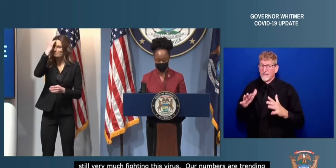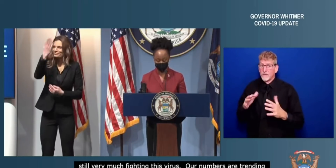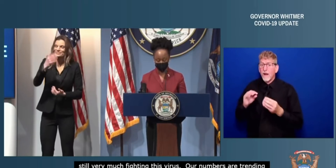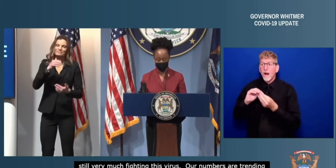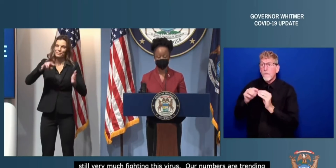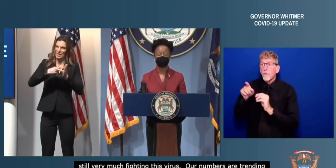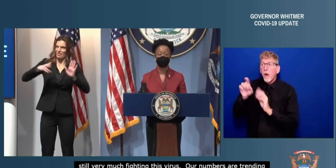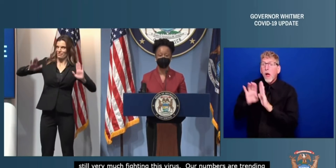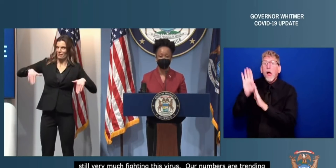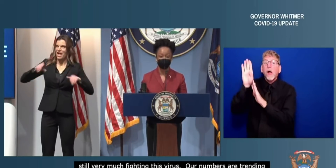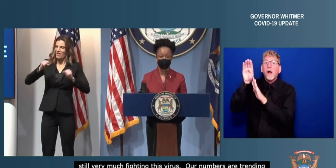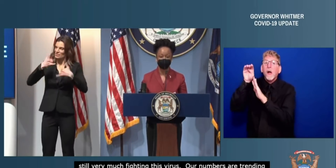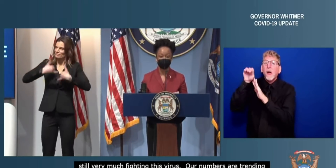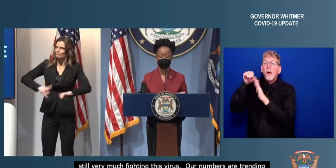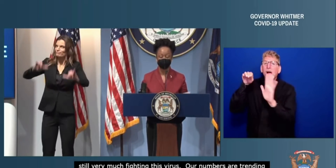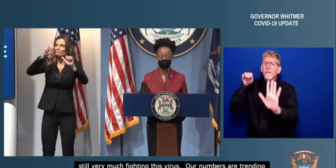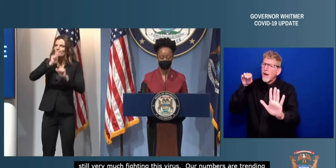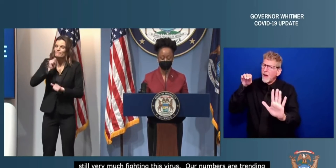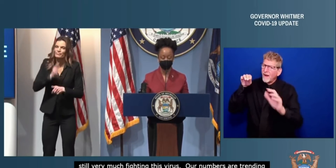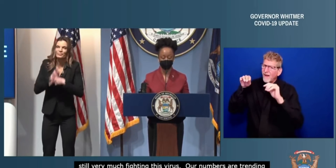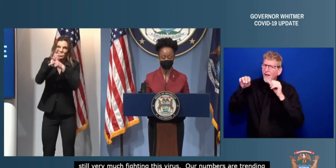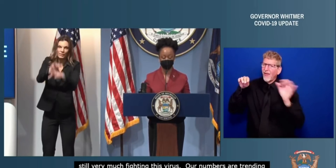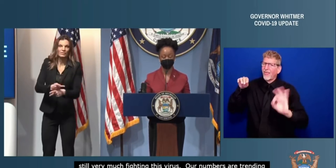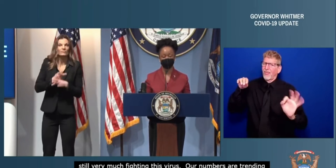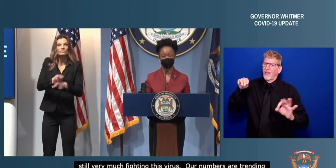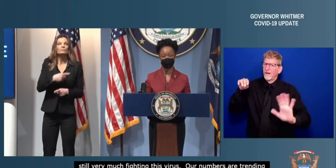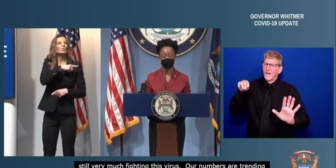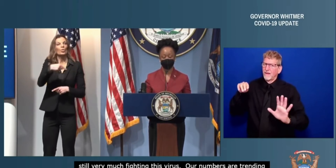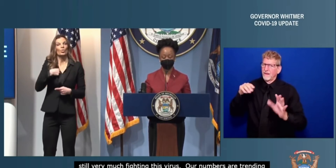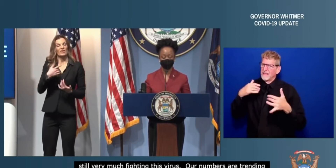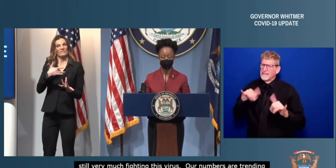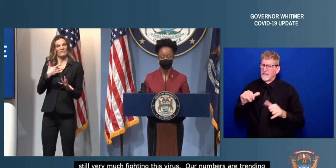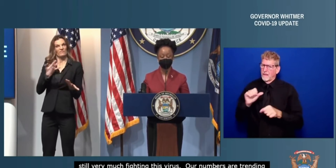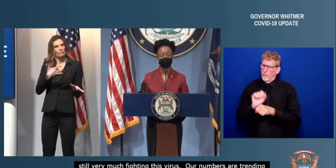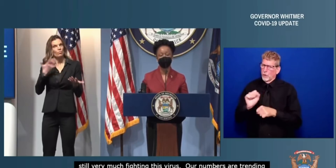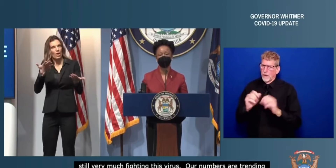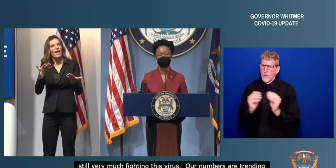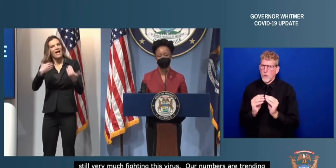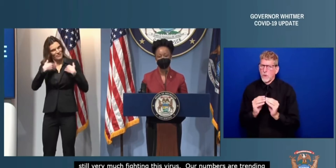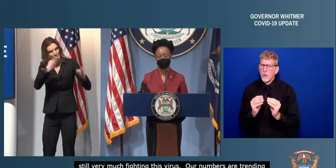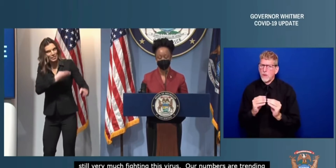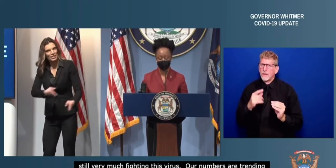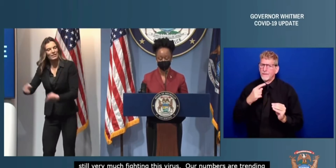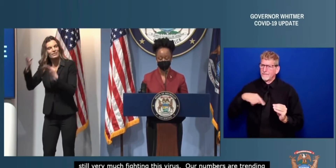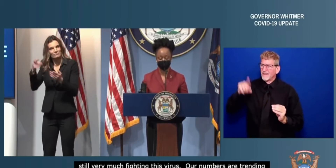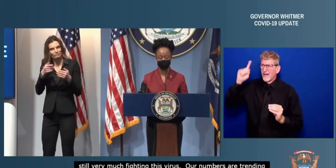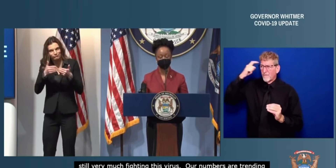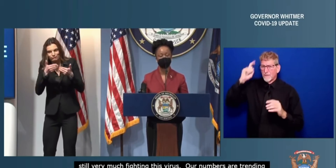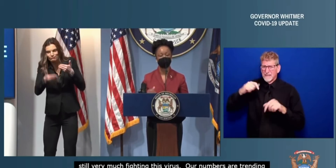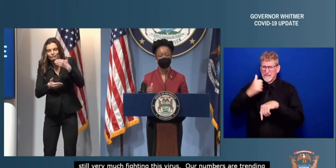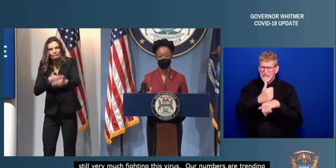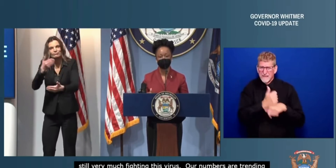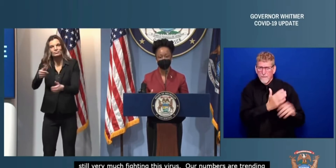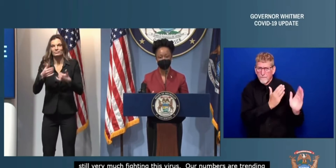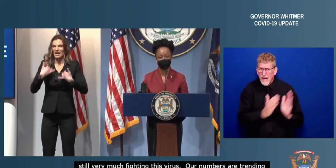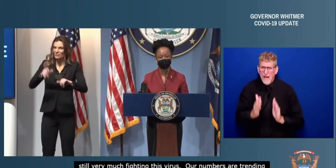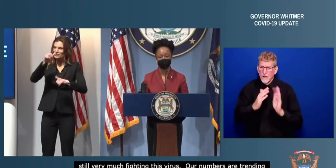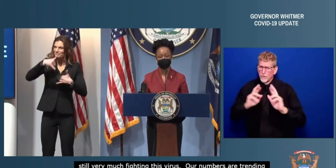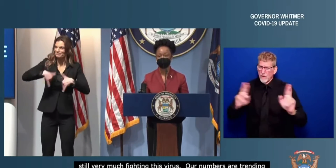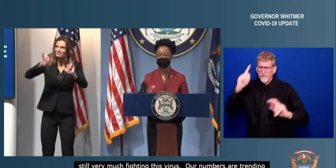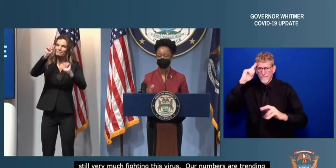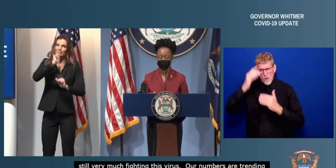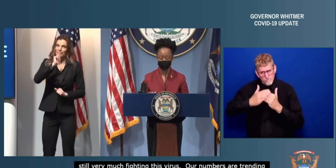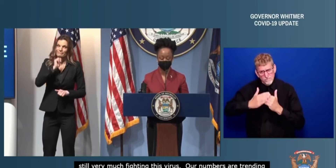done. But there's a plan, and there's a path forward. Let's all keep doing what we need to do: wearing